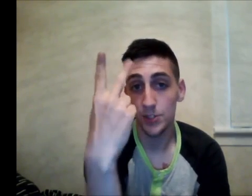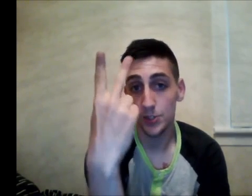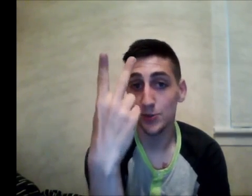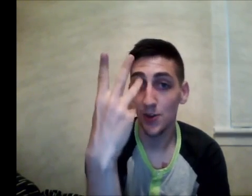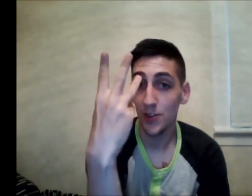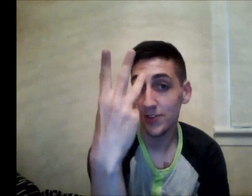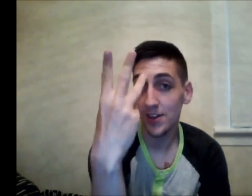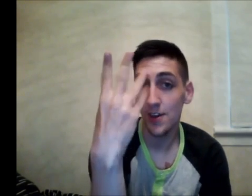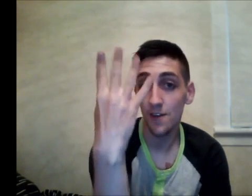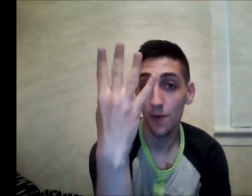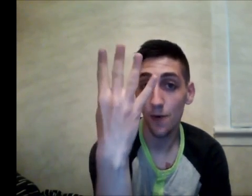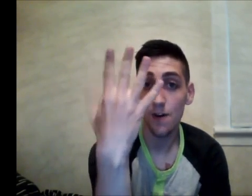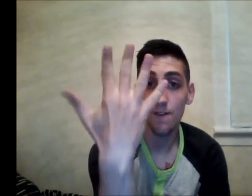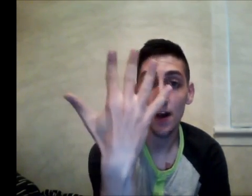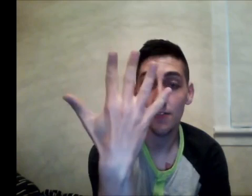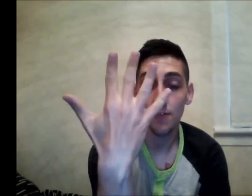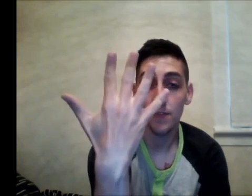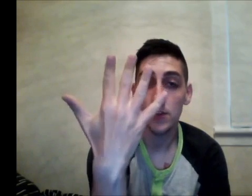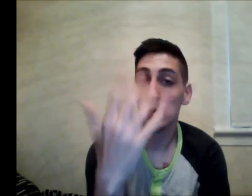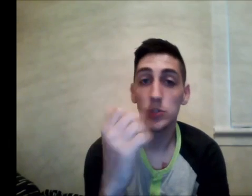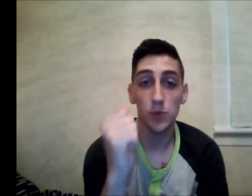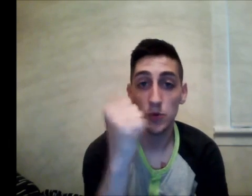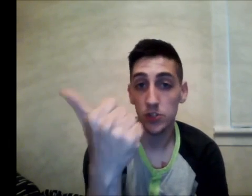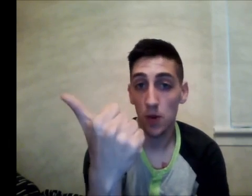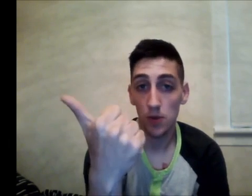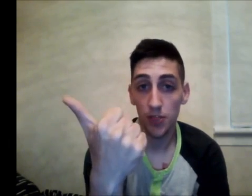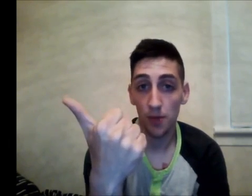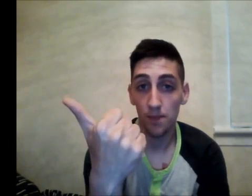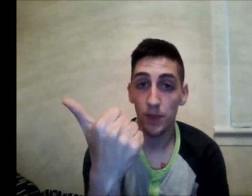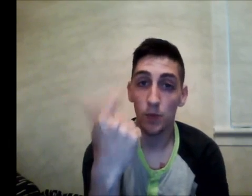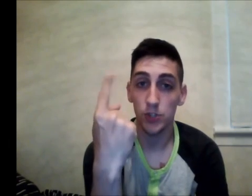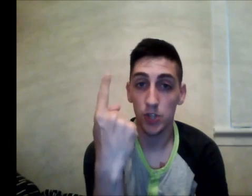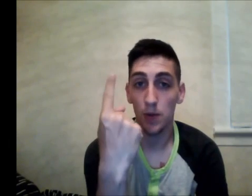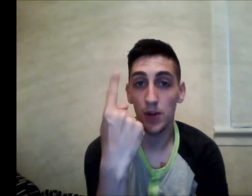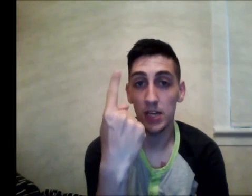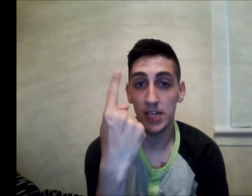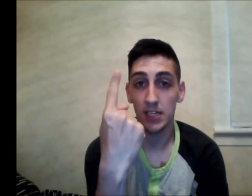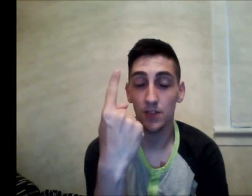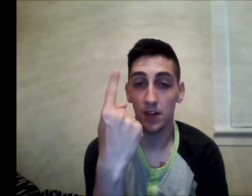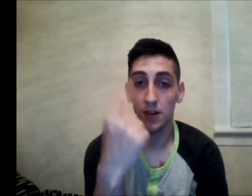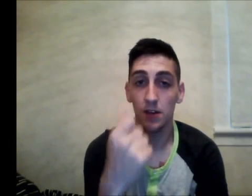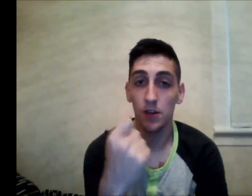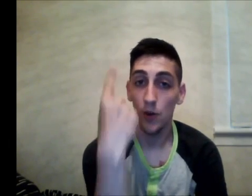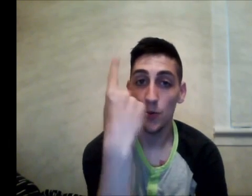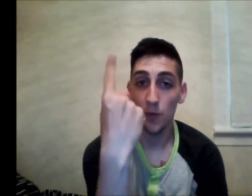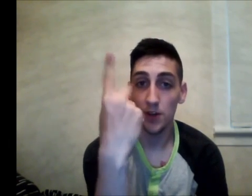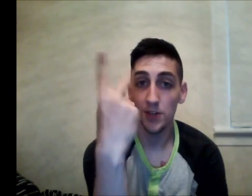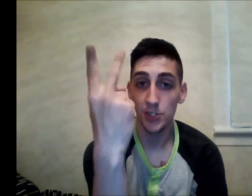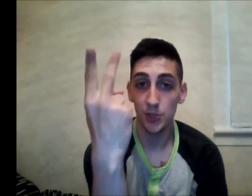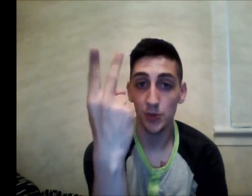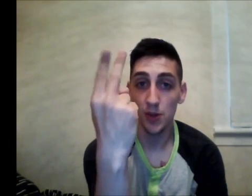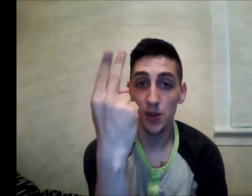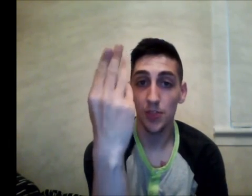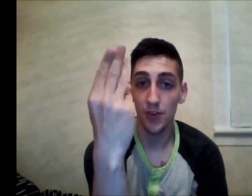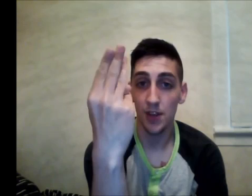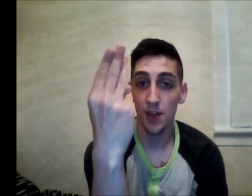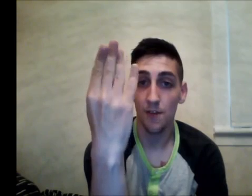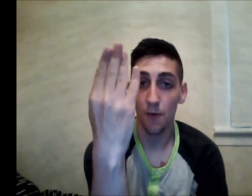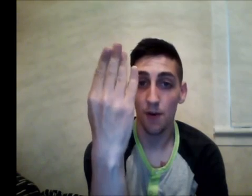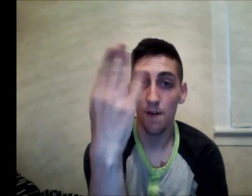2, 3, 4, 5. So we don't start with our thumb, we start with our index finger. 1, 2, 3, 4,